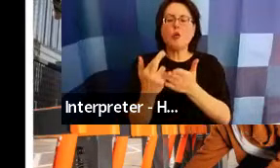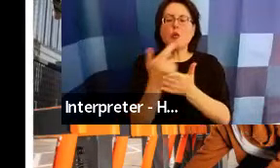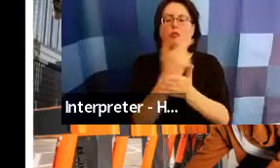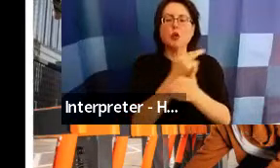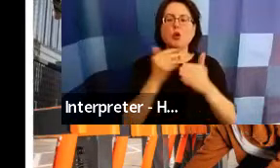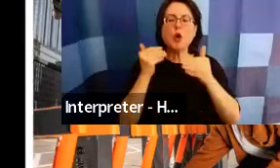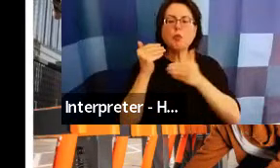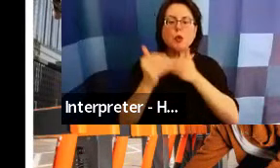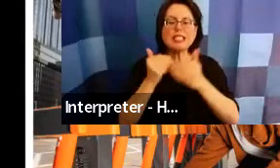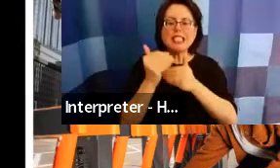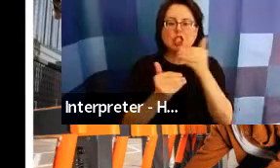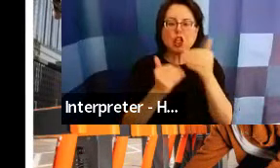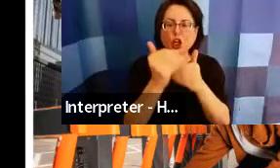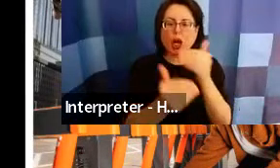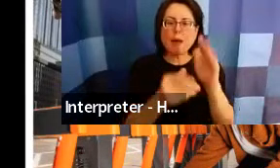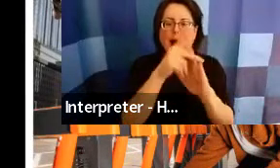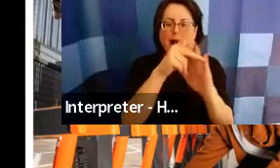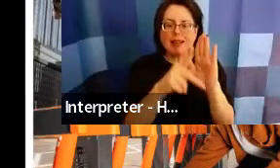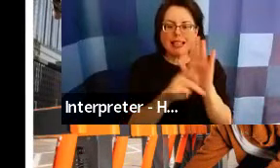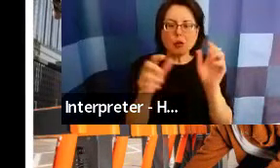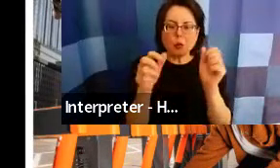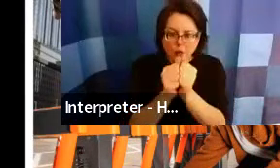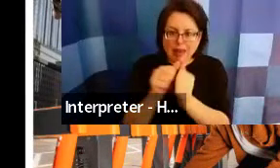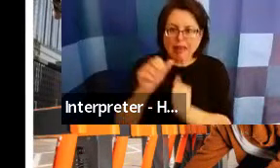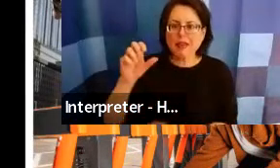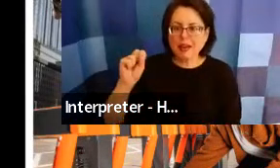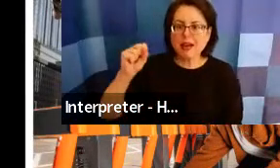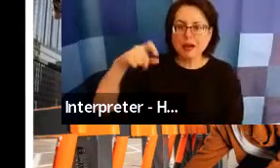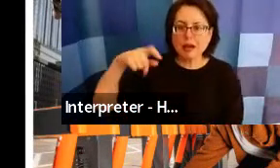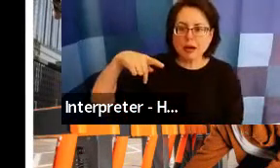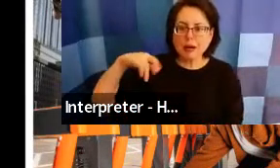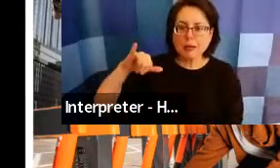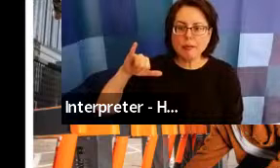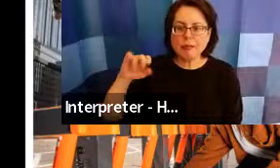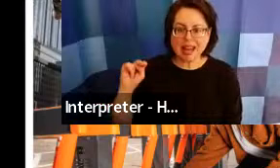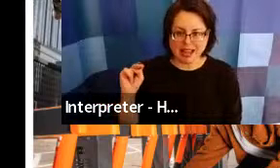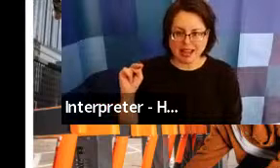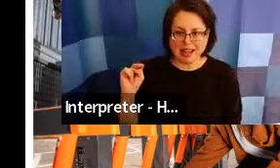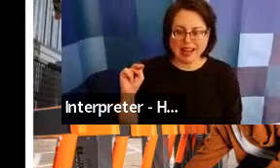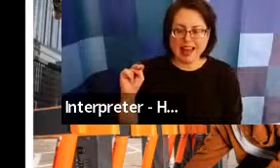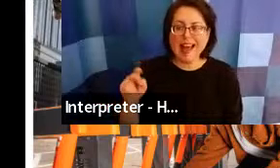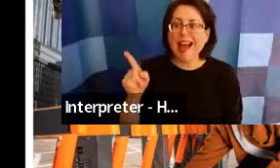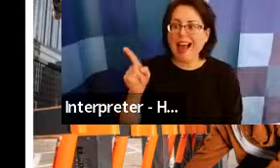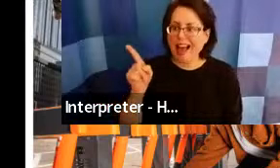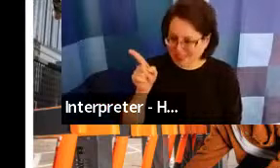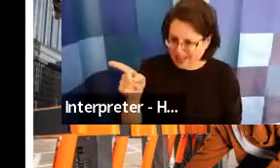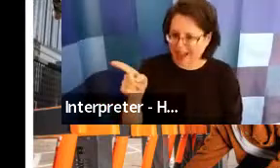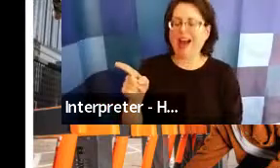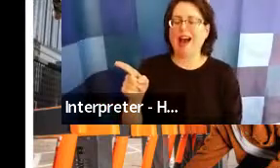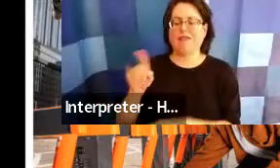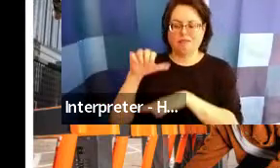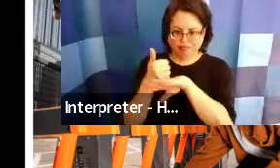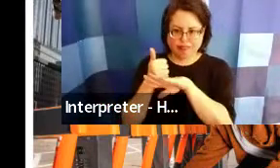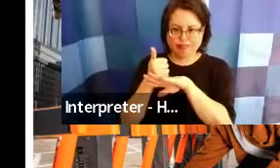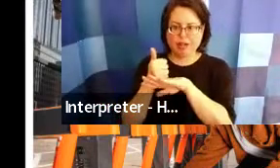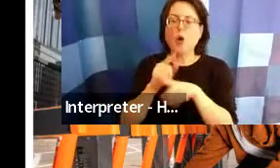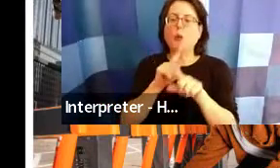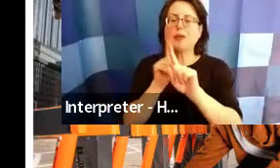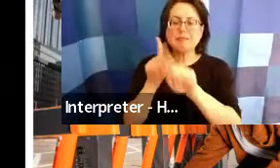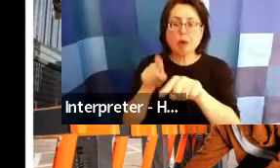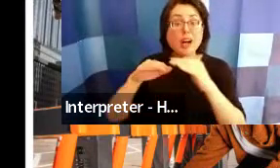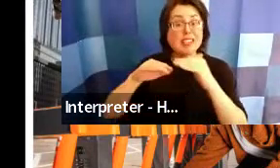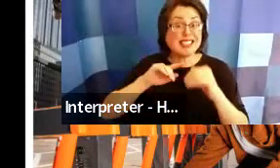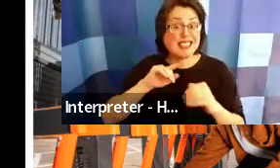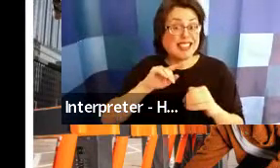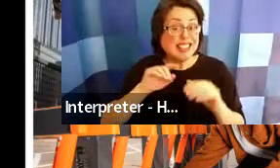SPIN, and it is actually quite common for the response to be under 1 hour. But I'd really like